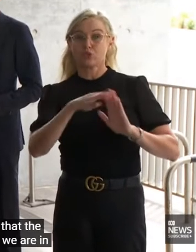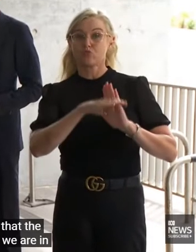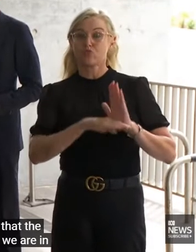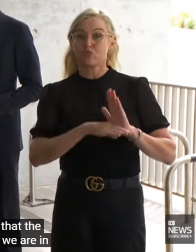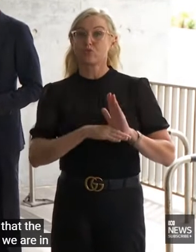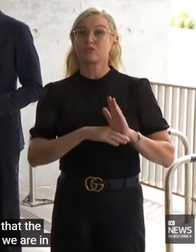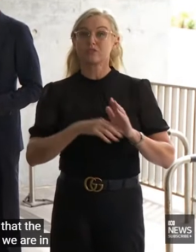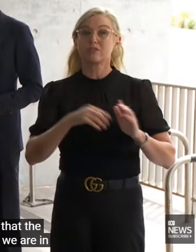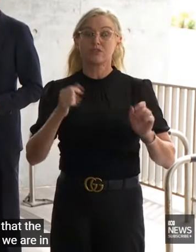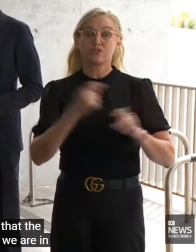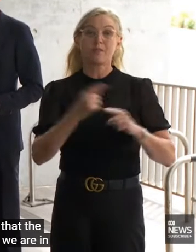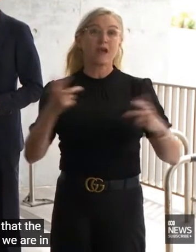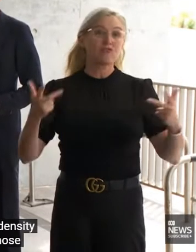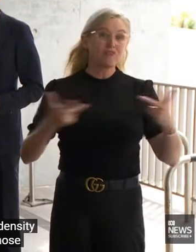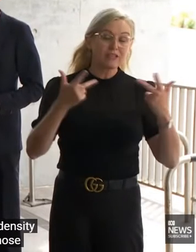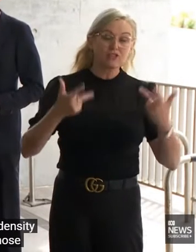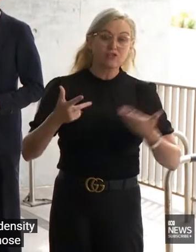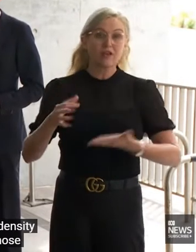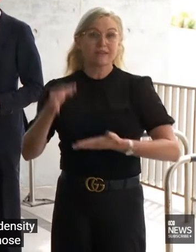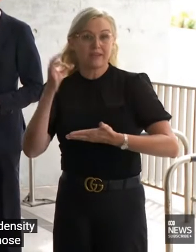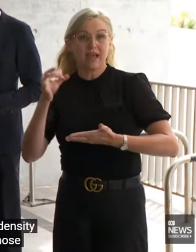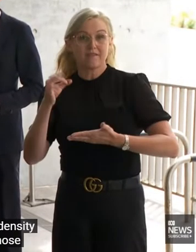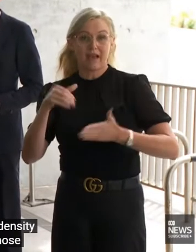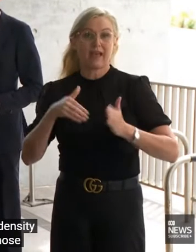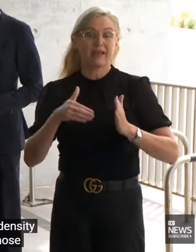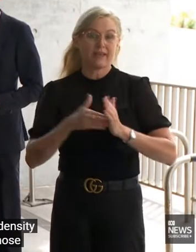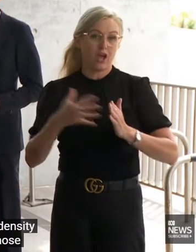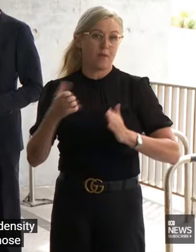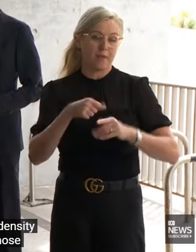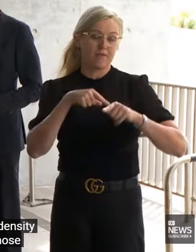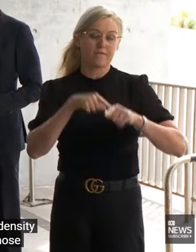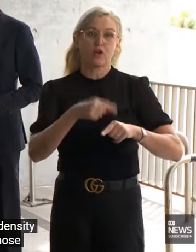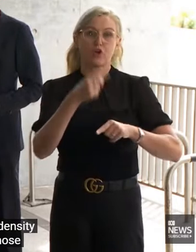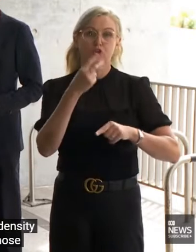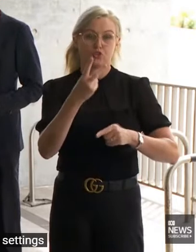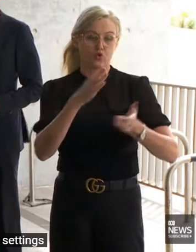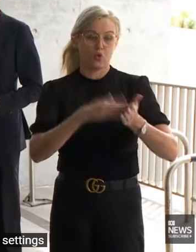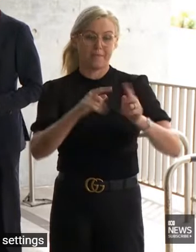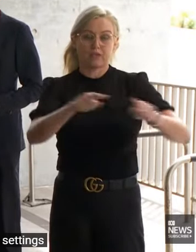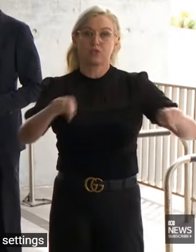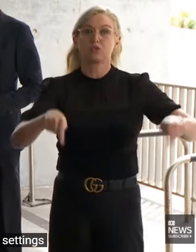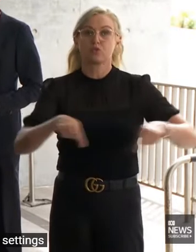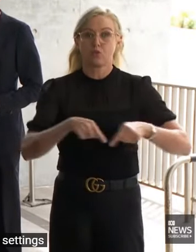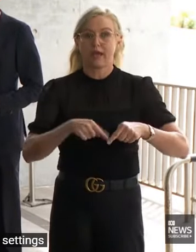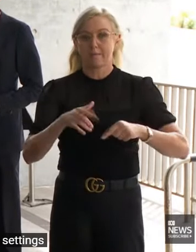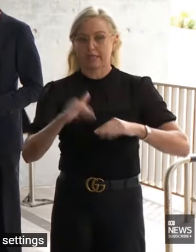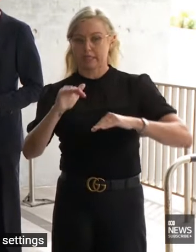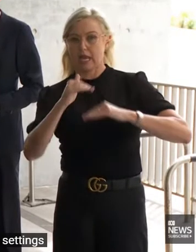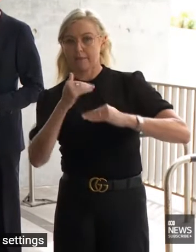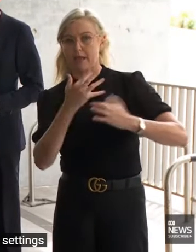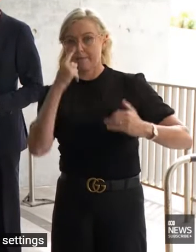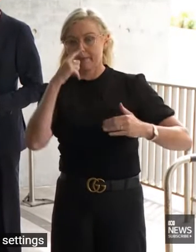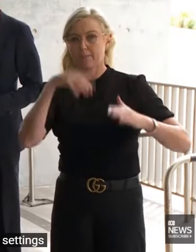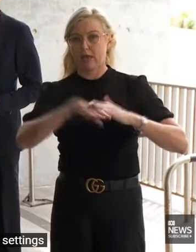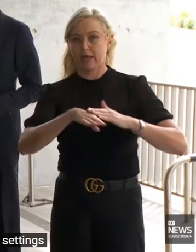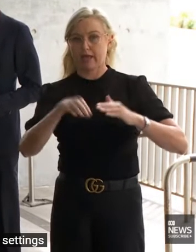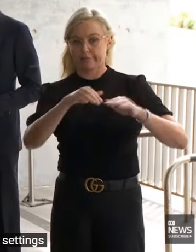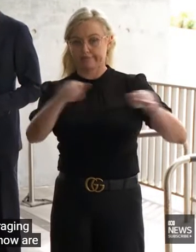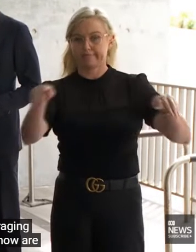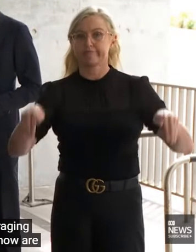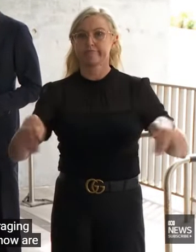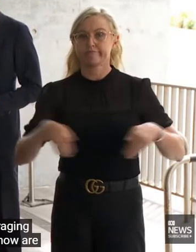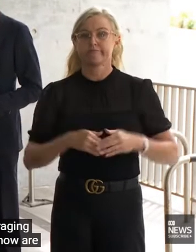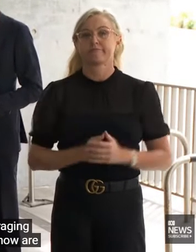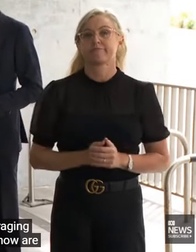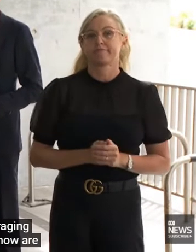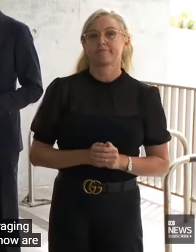those density restrictions in those hospitality settings and really discouraging activities that we know are associated